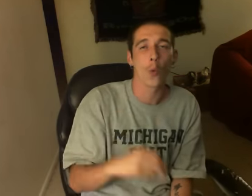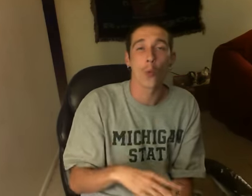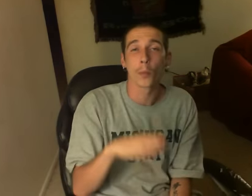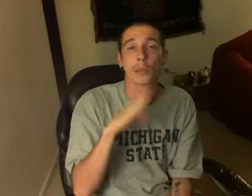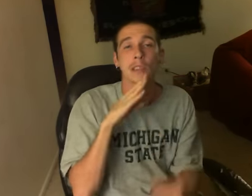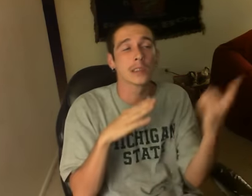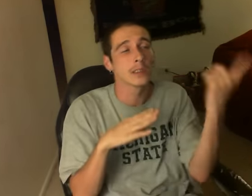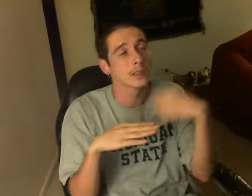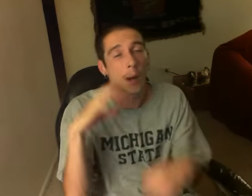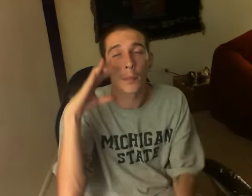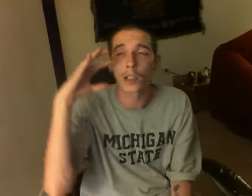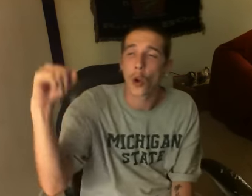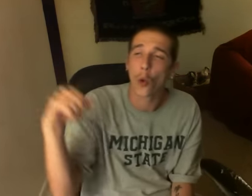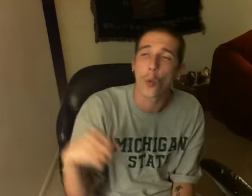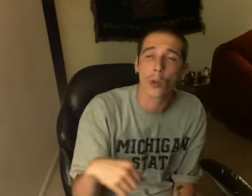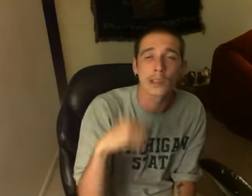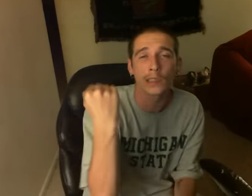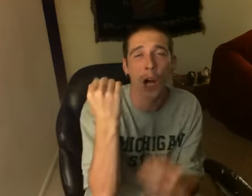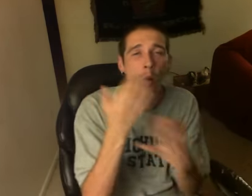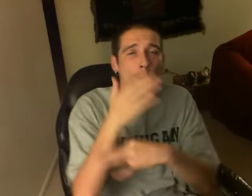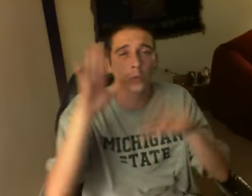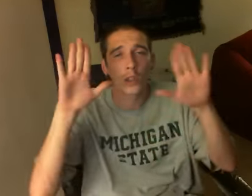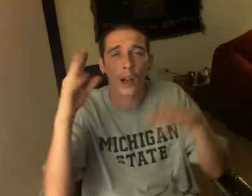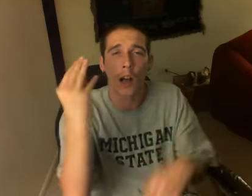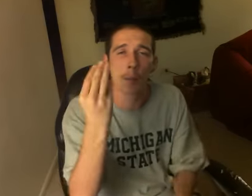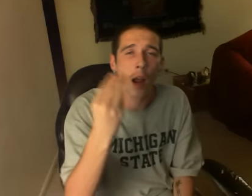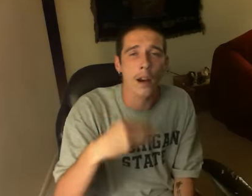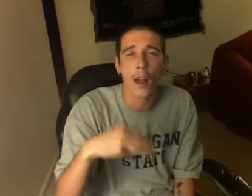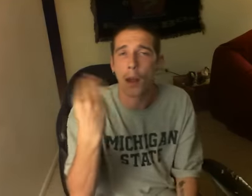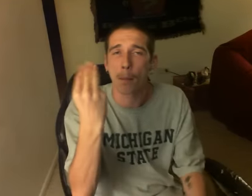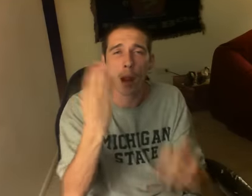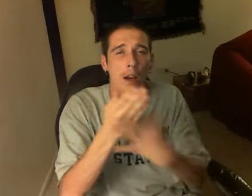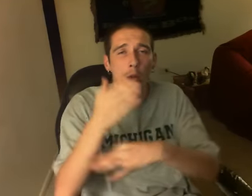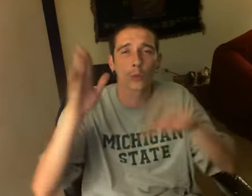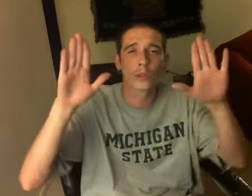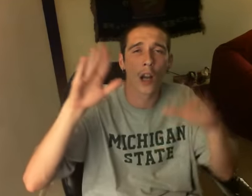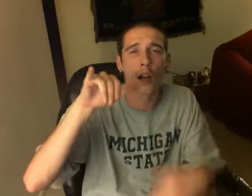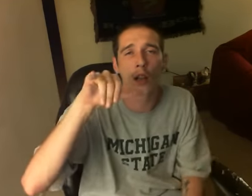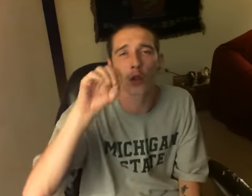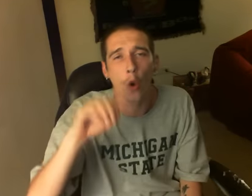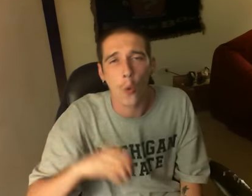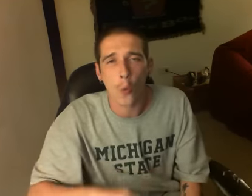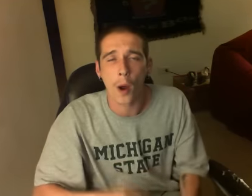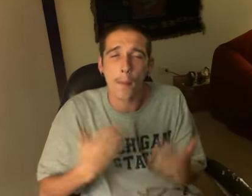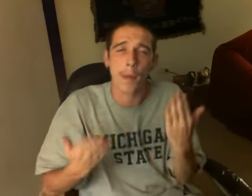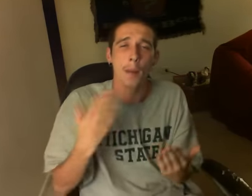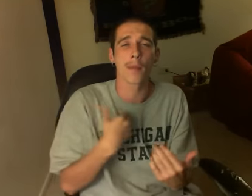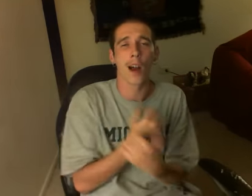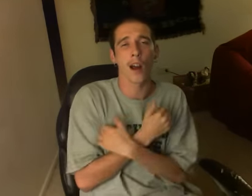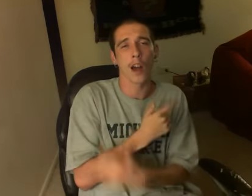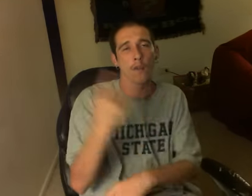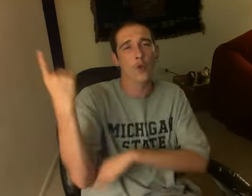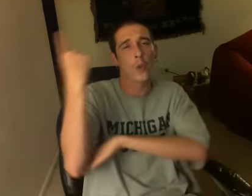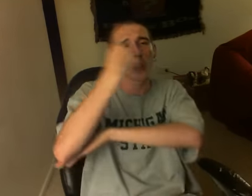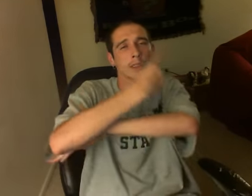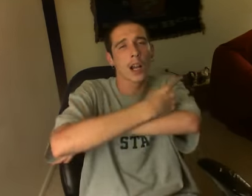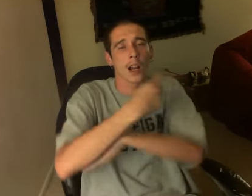no. Bitches, they come, they go. Saturday through Sunday, Monday. Monday through Sunday, yo. Maybe I'll love you one